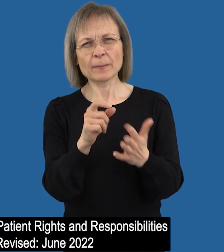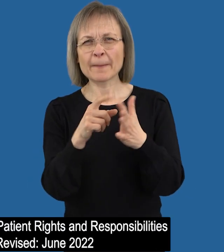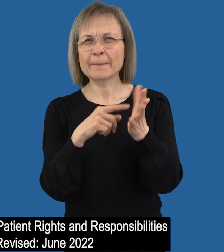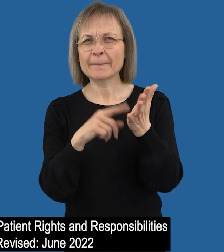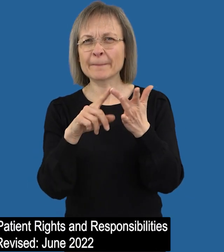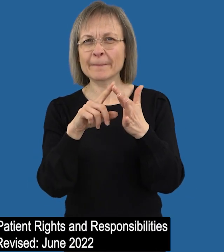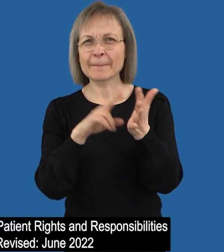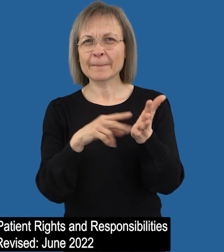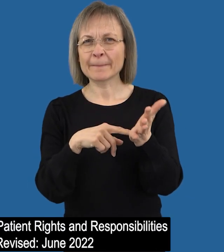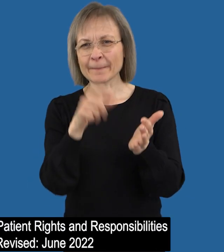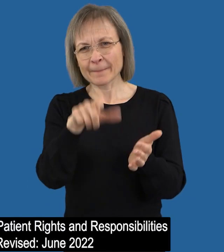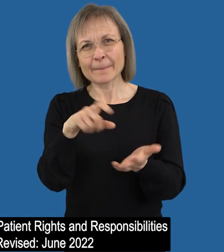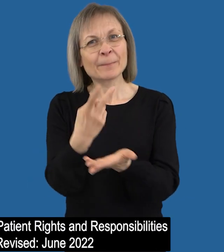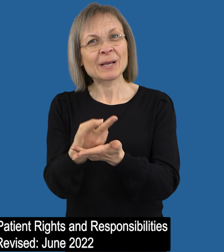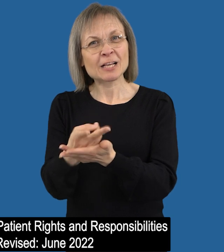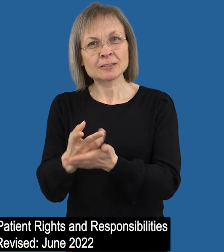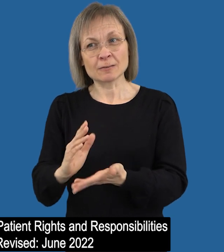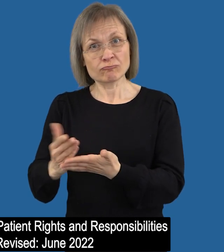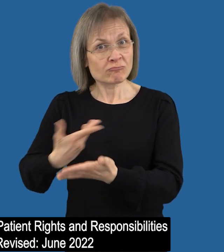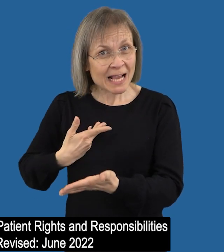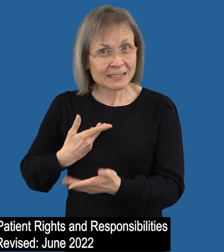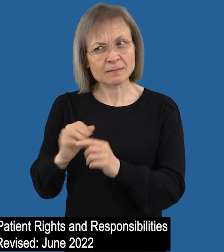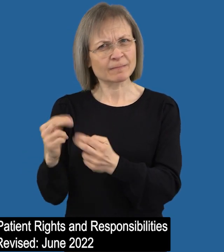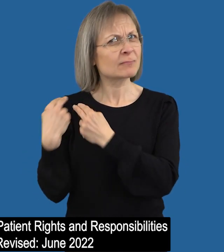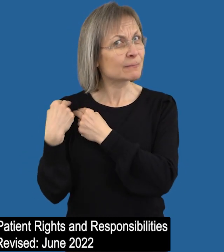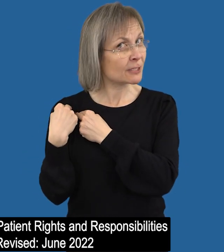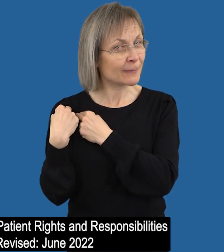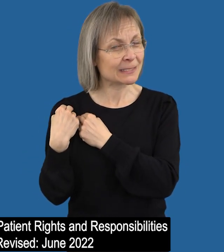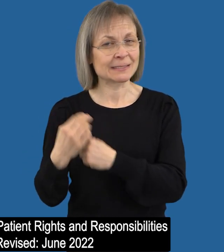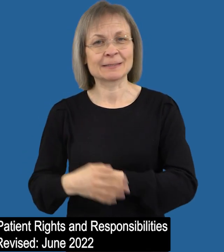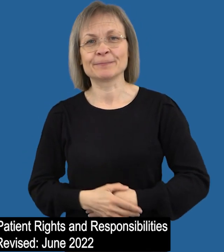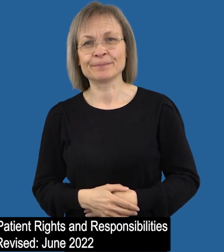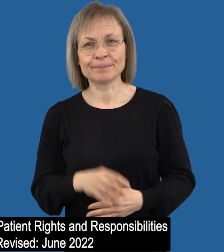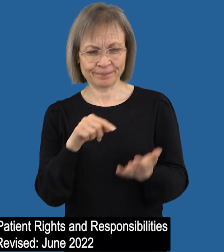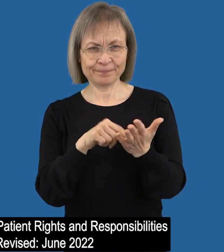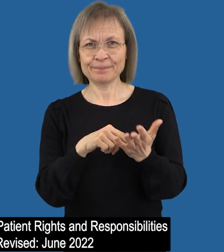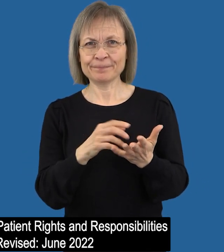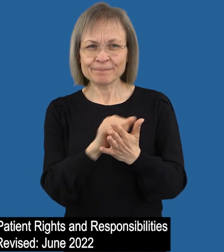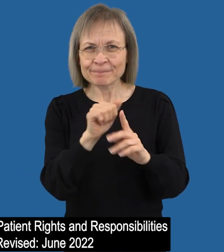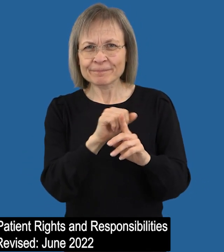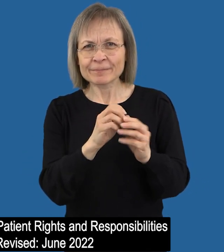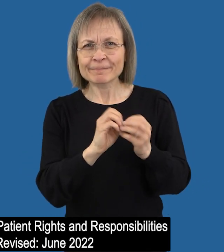The Charter of Patients' Rights and Responsibilities, revised June 2022.